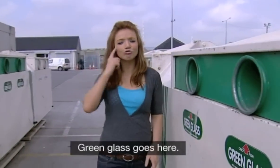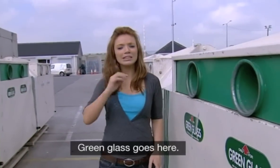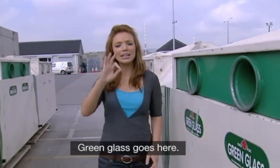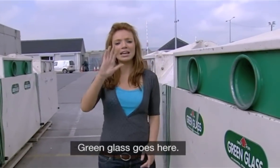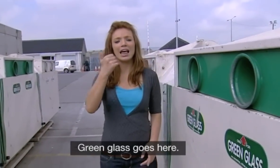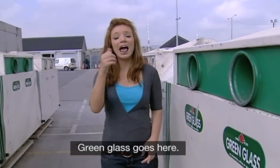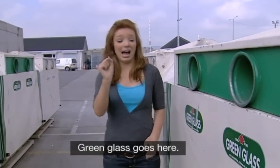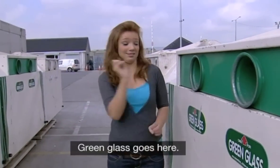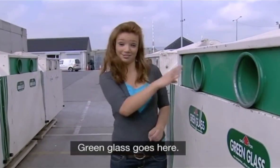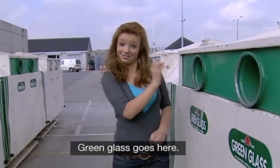Green glass goes here.